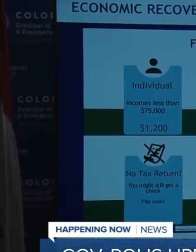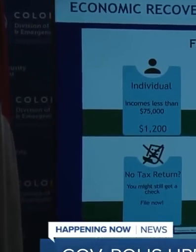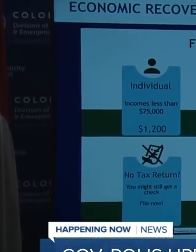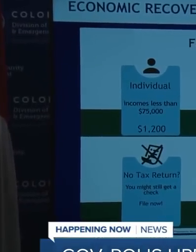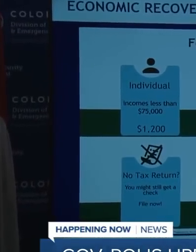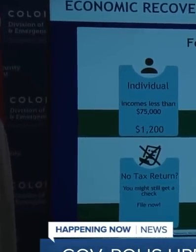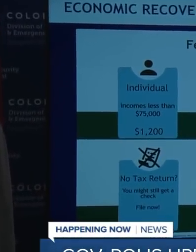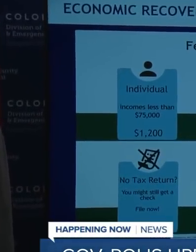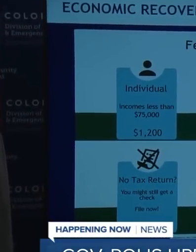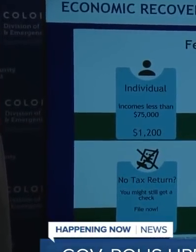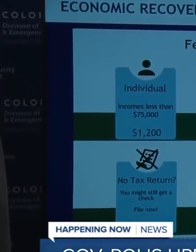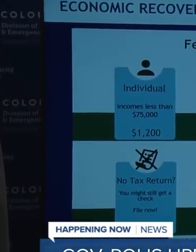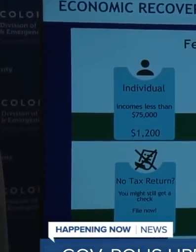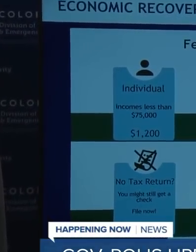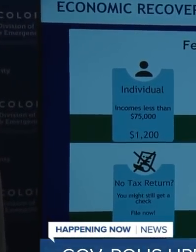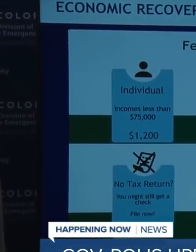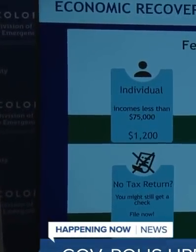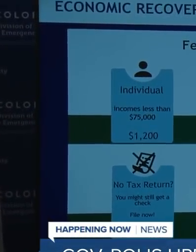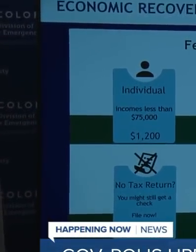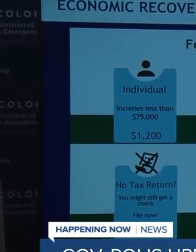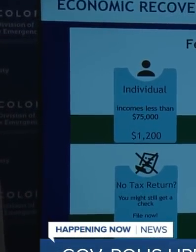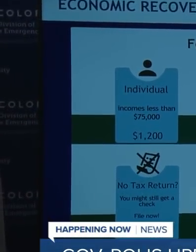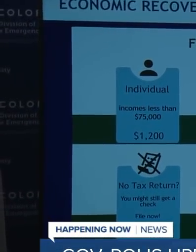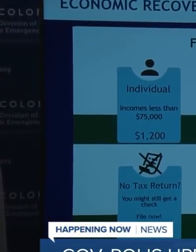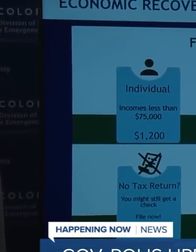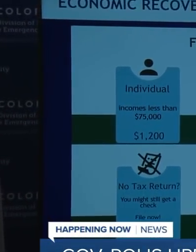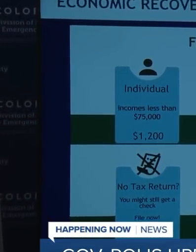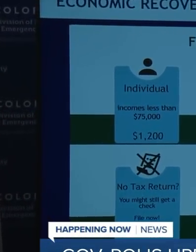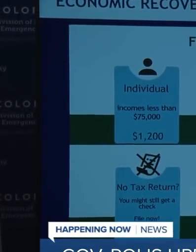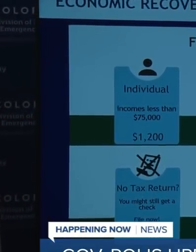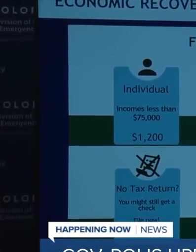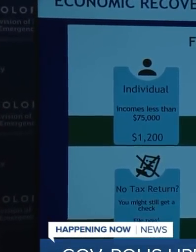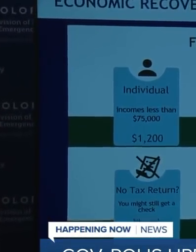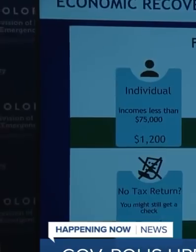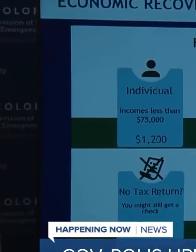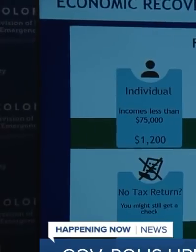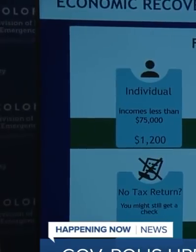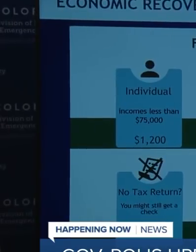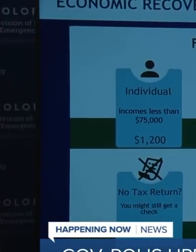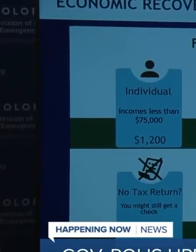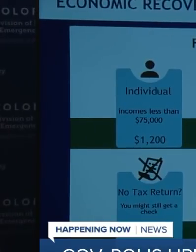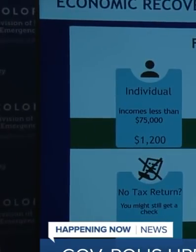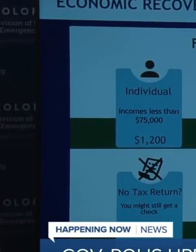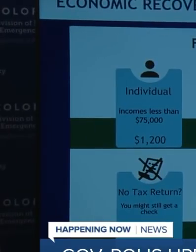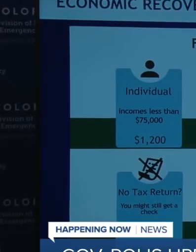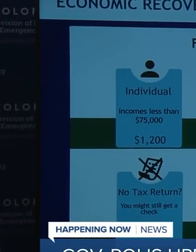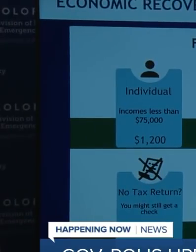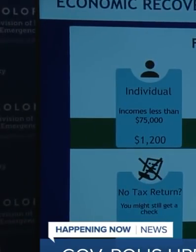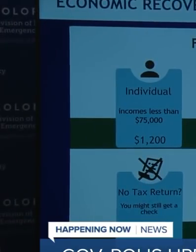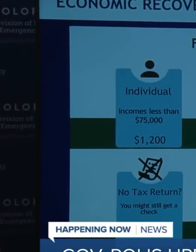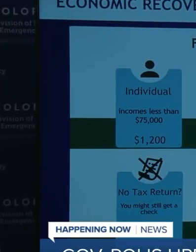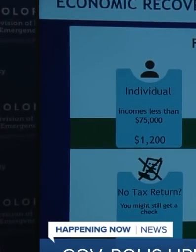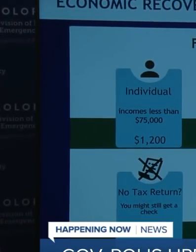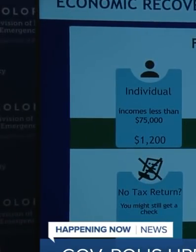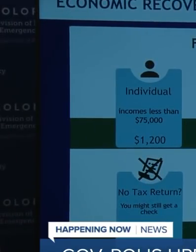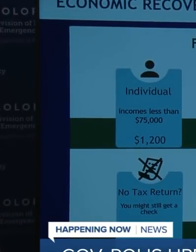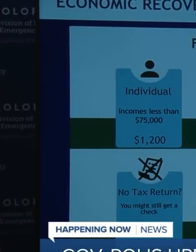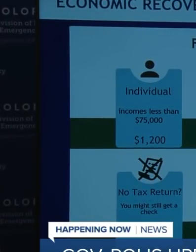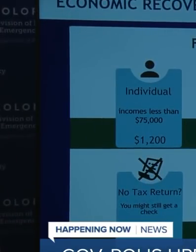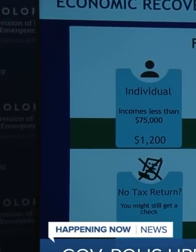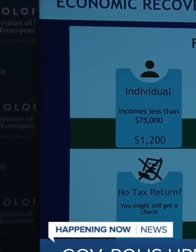enough. It's never enough. But we should all be grateful that if we're staying at home, at least the federal government is going to provide some money to almost